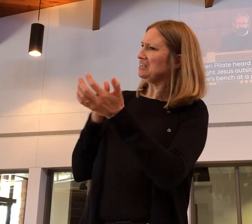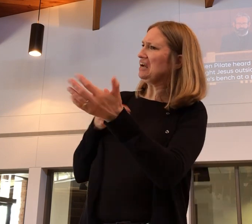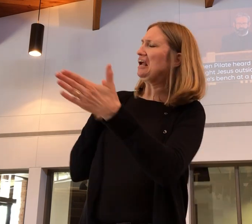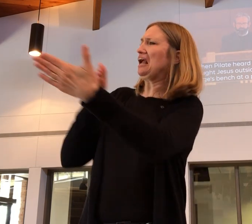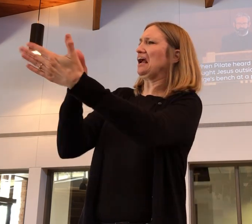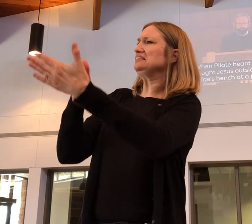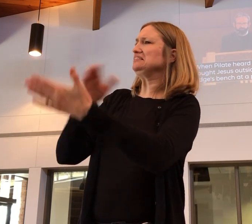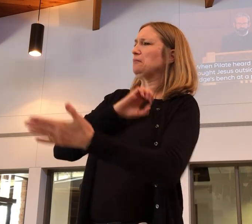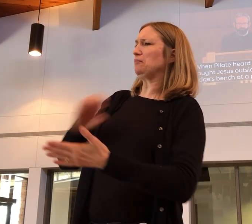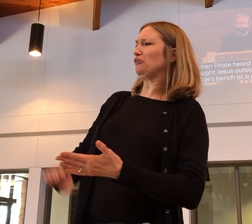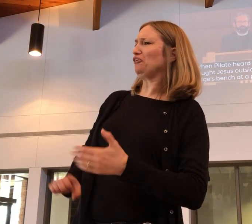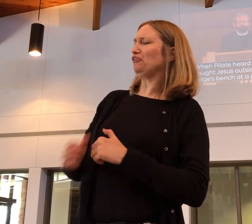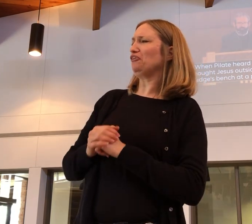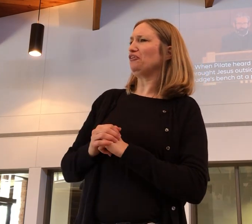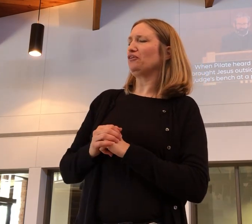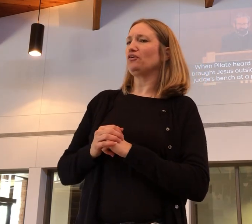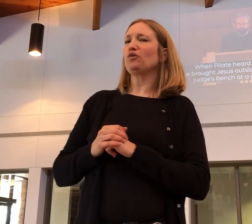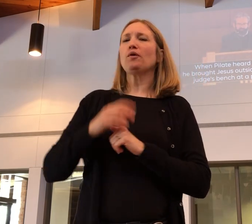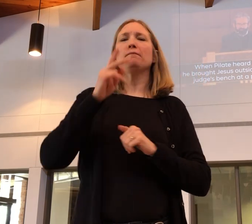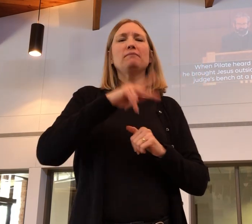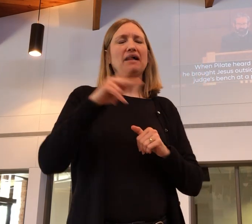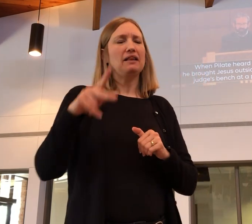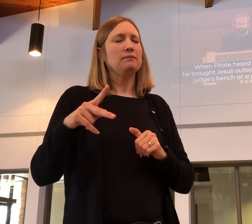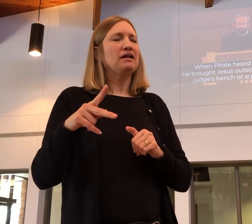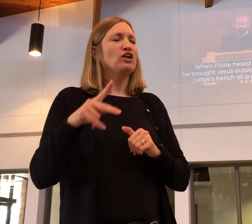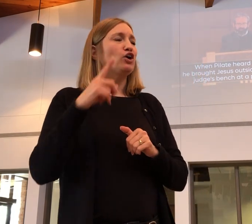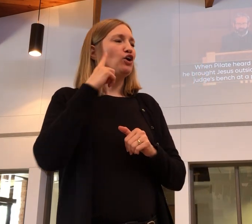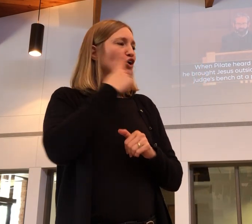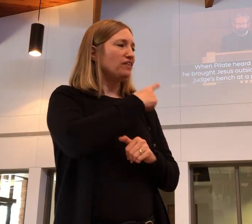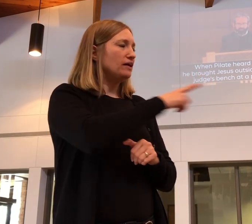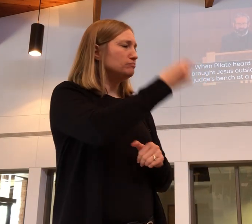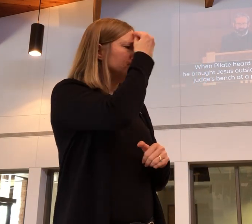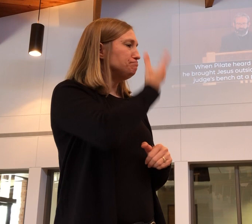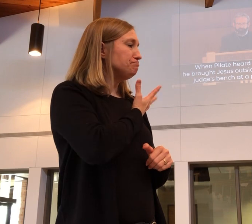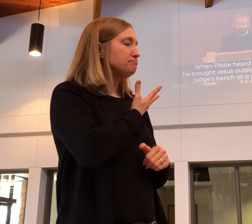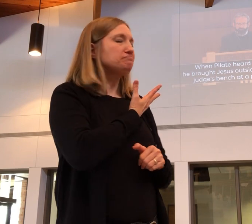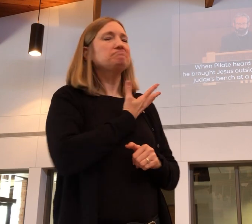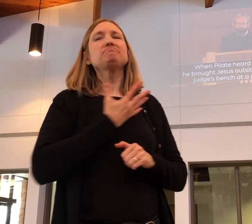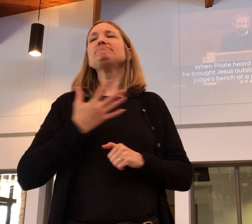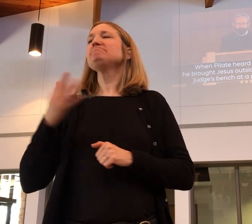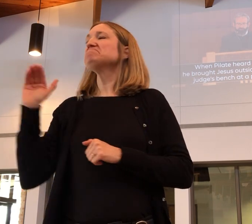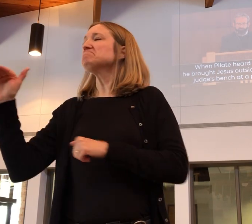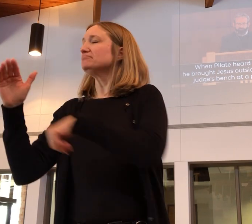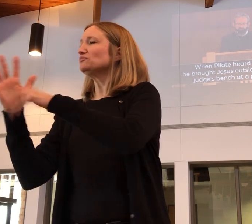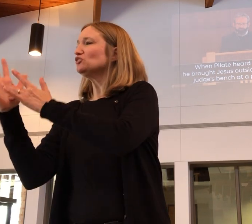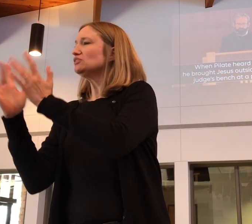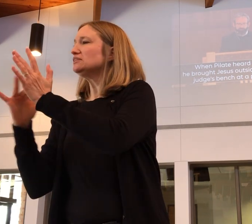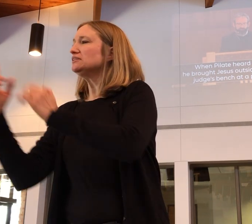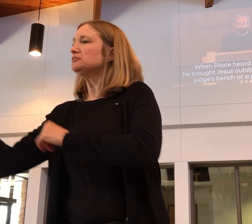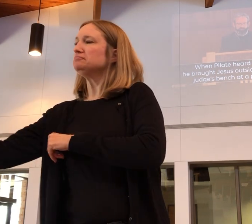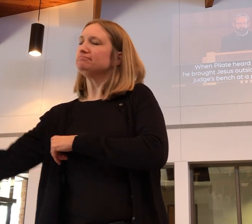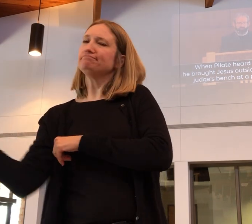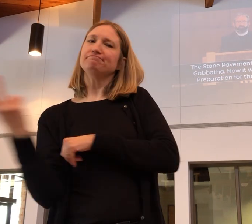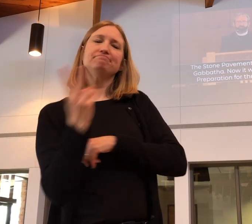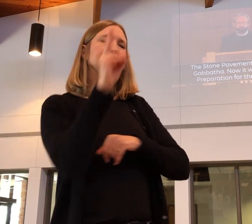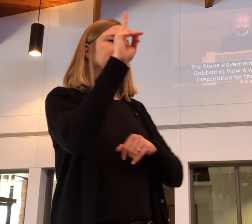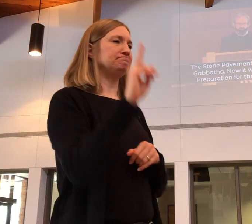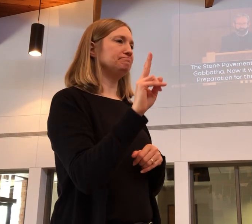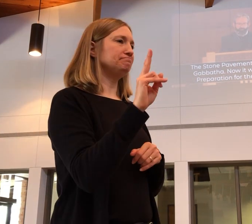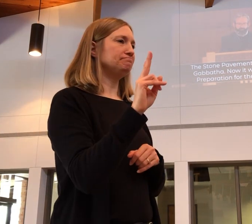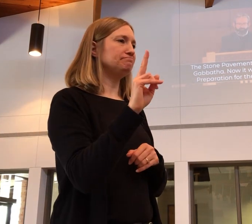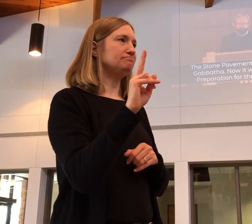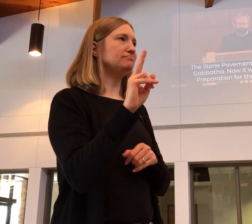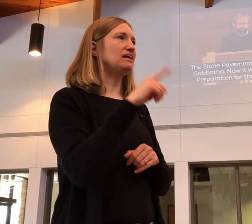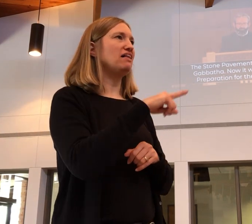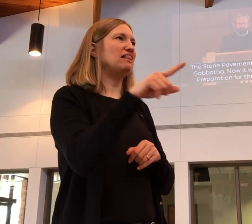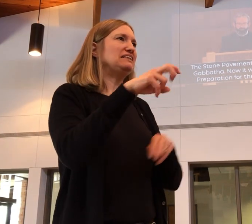Pilate heard these words, he brought Jesus outside and sat on the judge's bench at the place called the